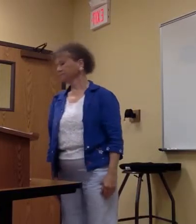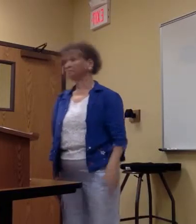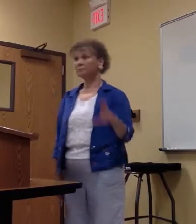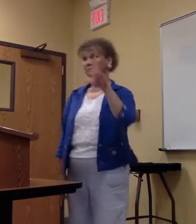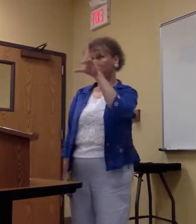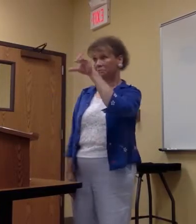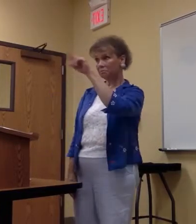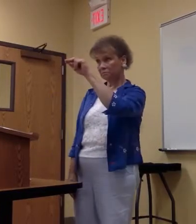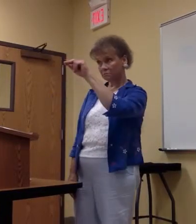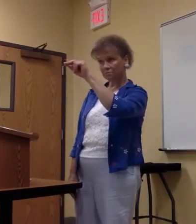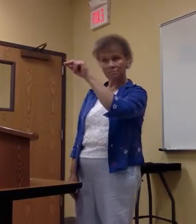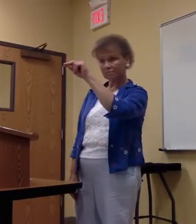No.